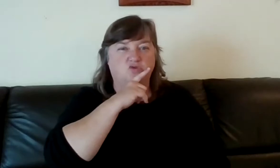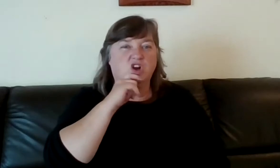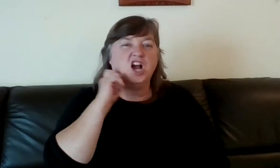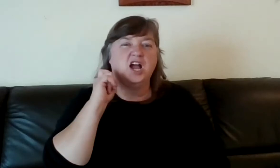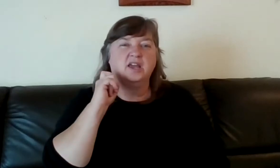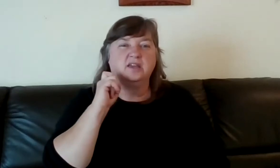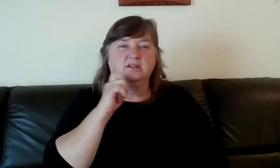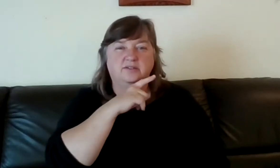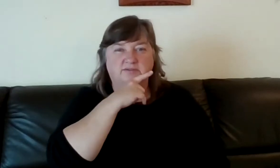Dry.